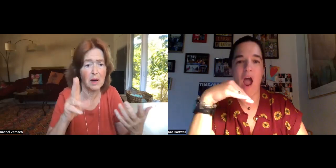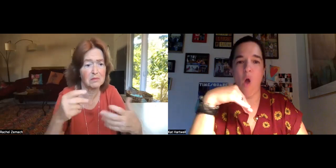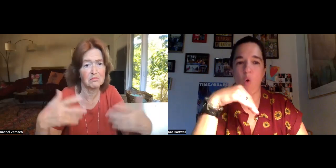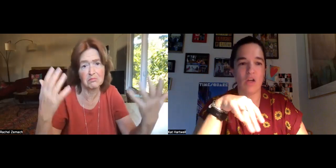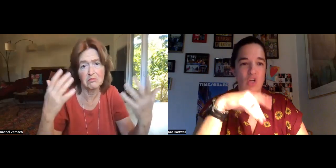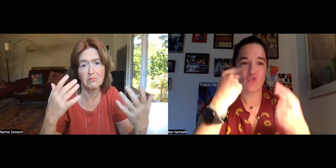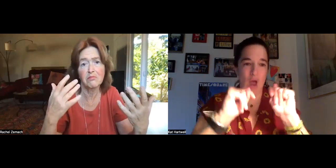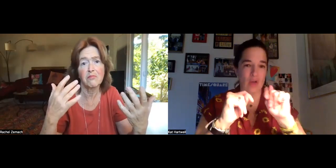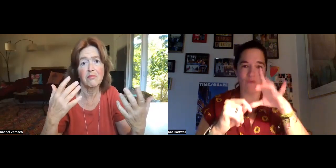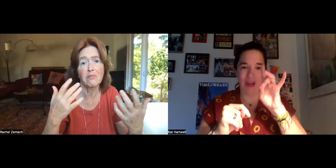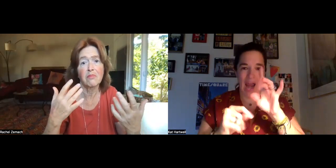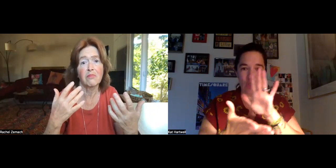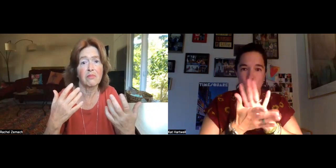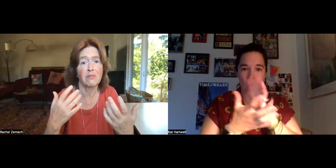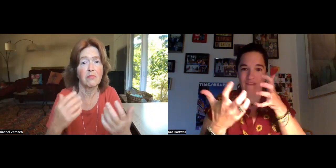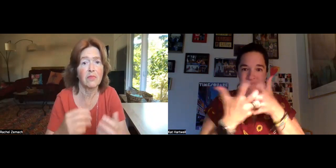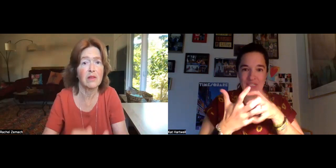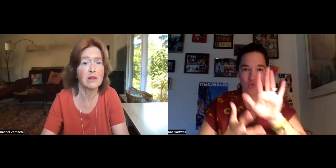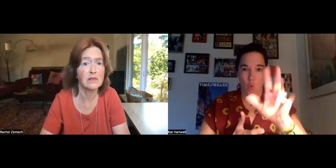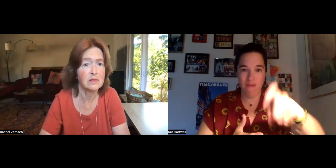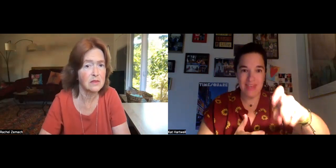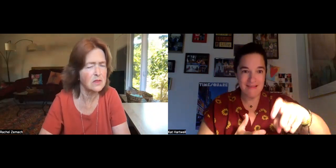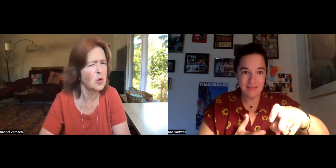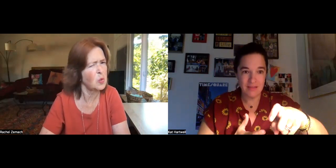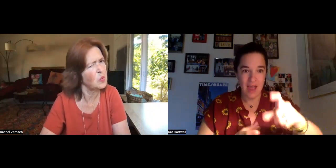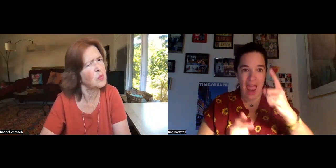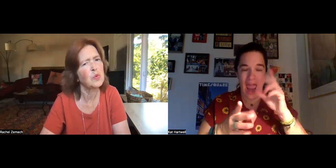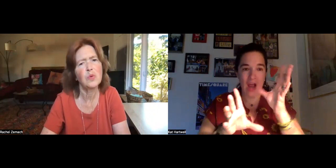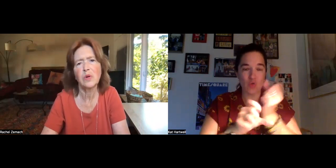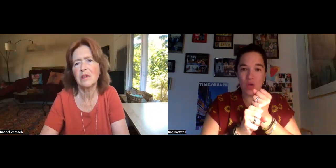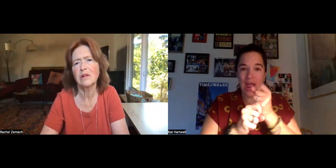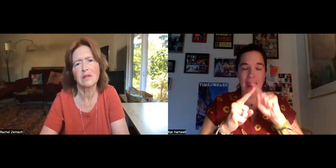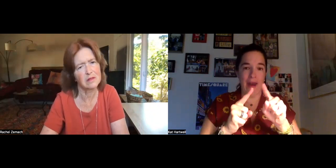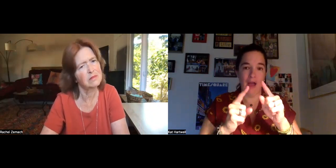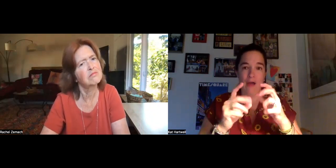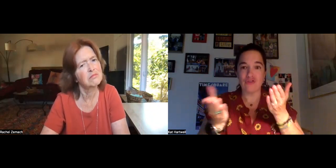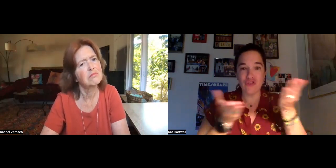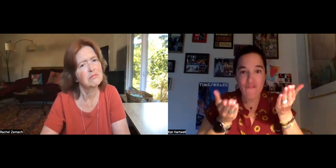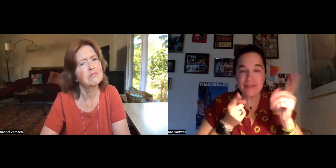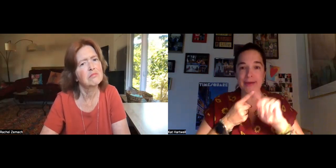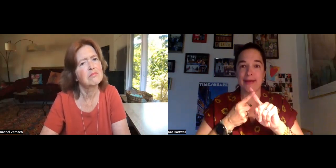wow. Trying to find a school that fits your needs and to get